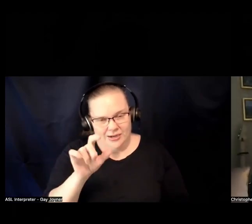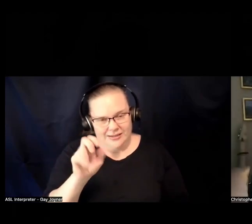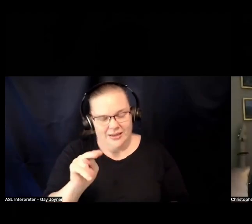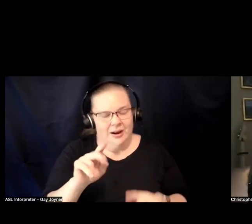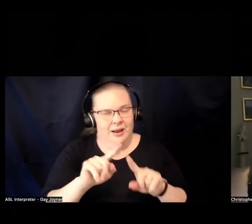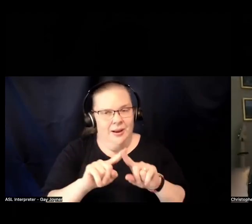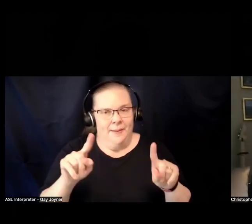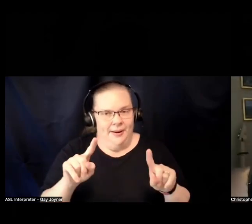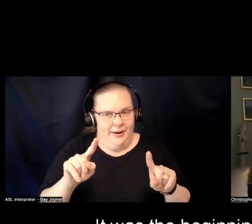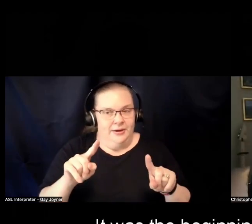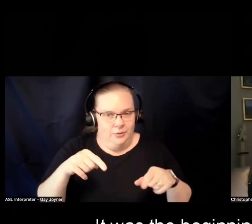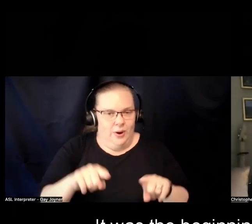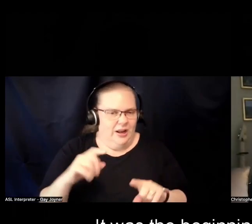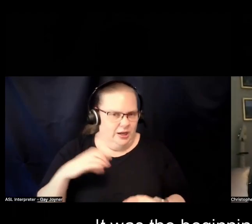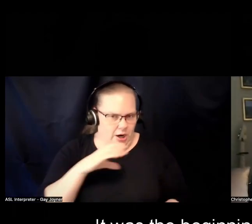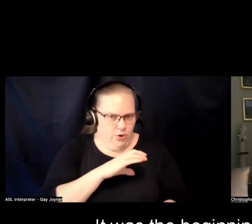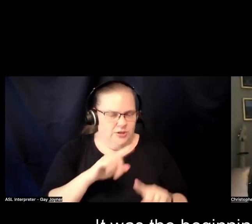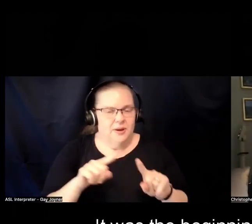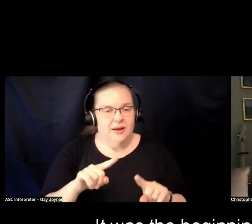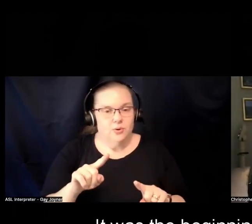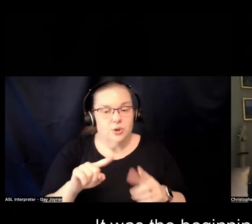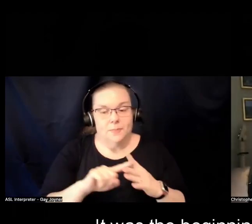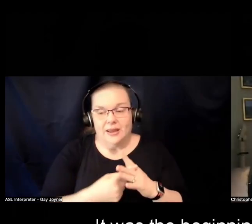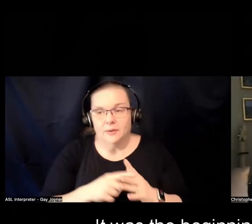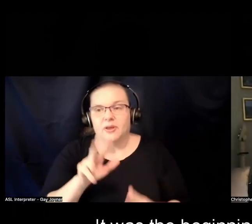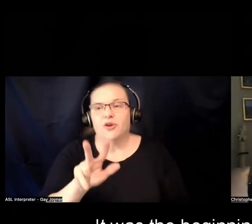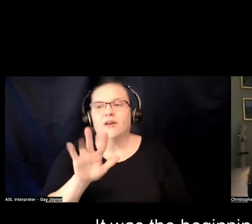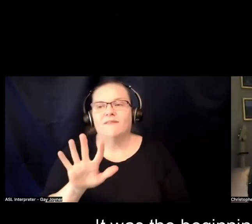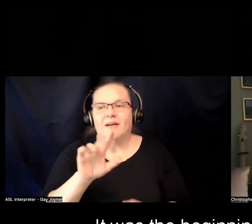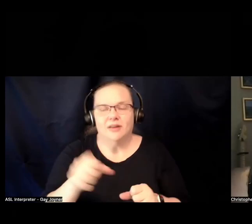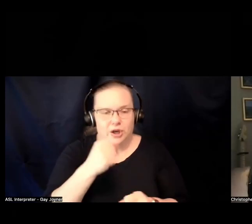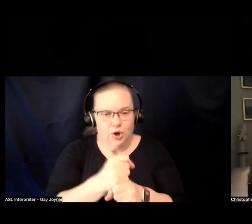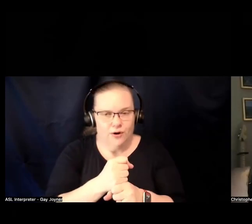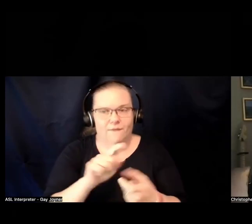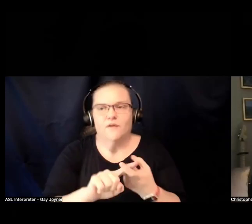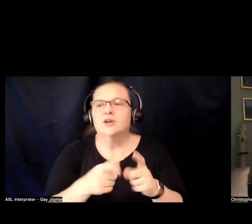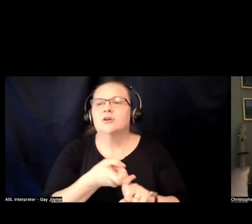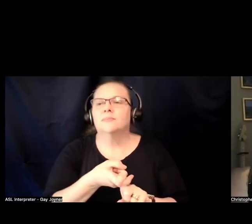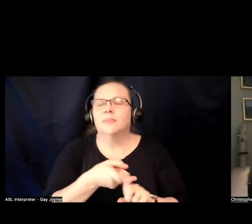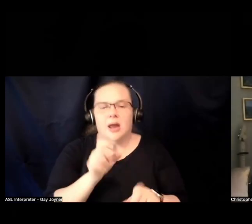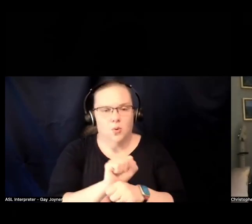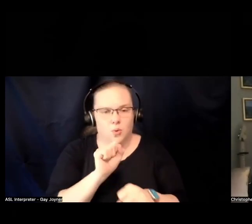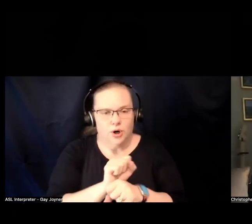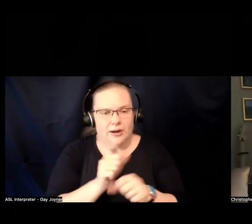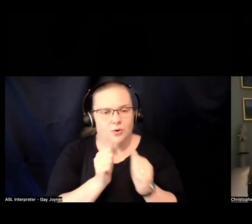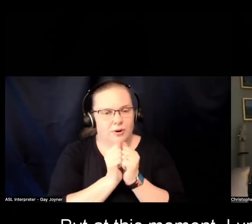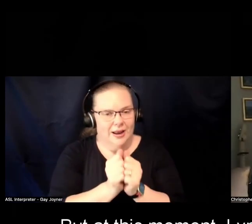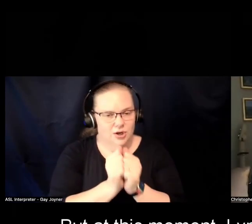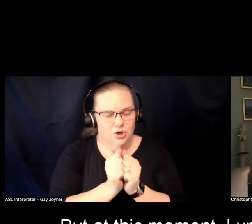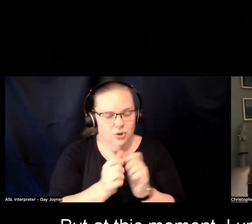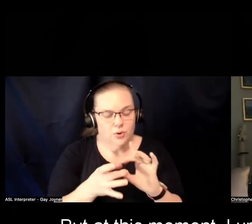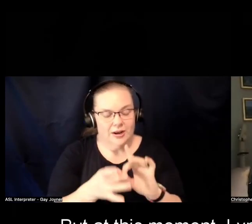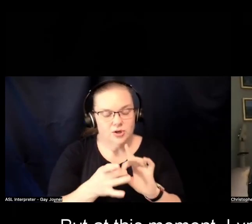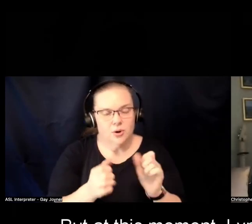to FDR. It was the beginning of a 35-year friendship and working relationship between Anna and LBJ. But at